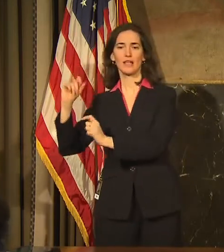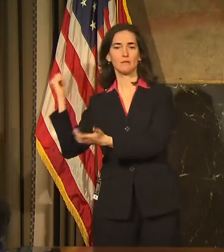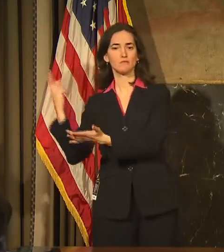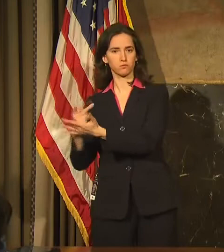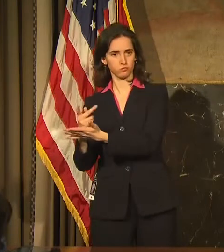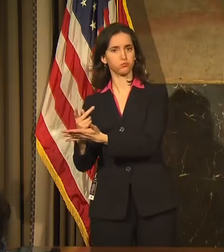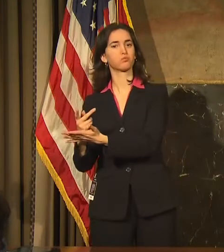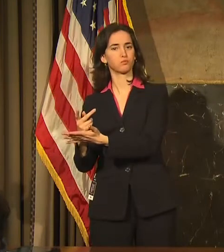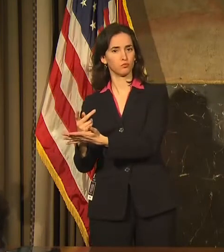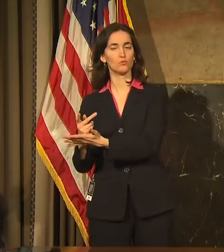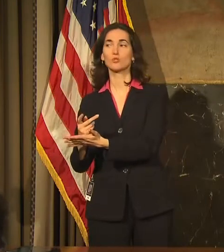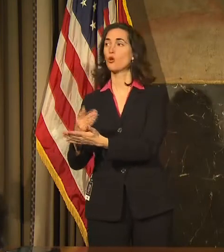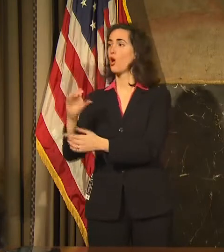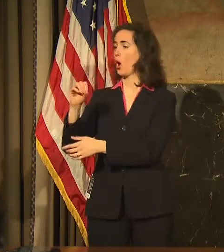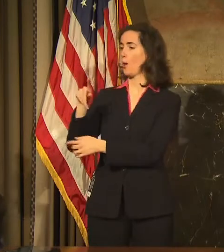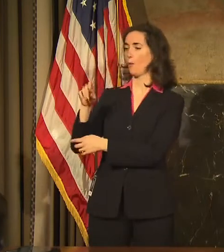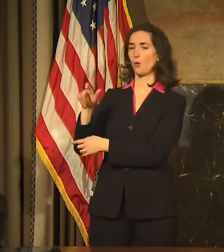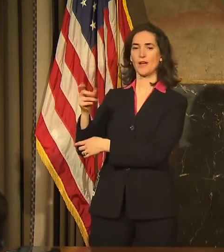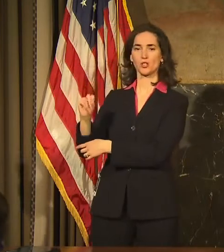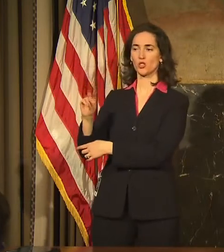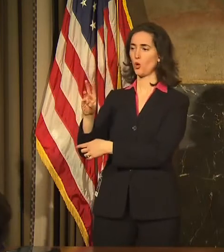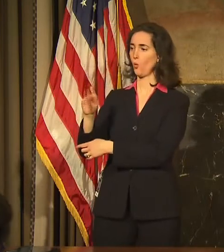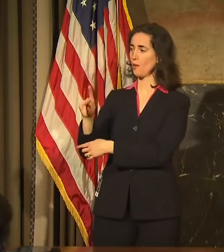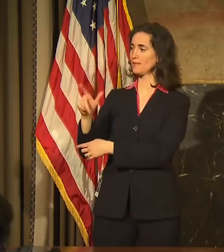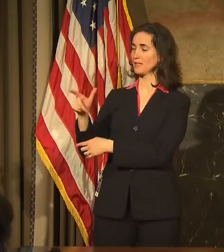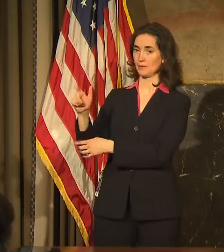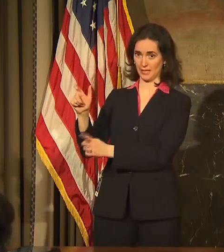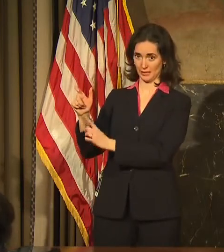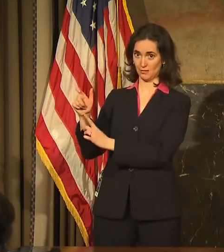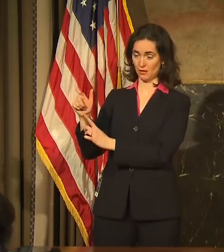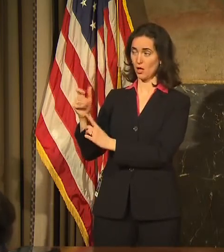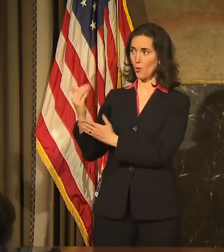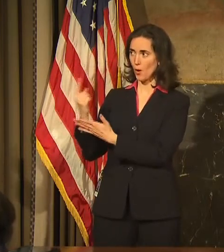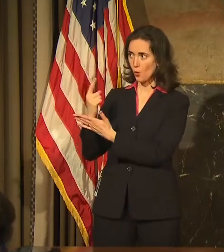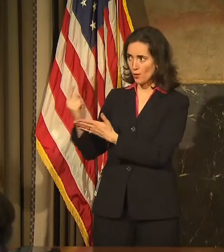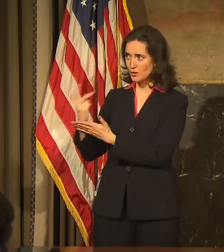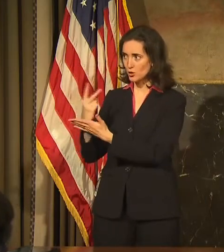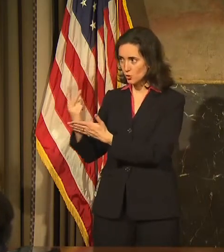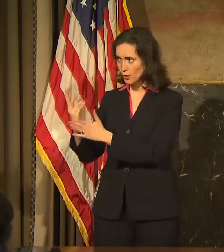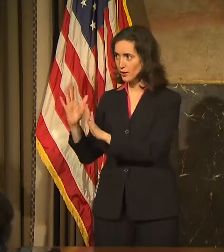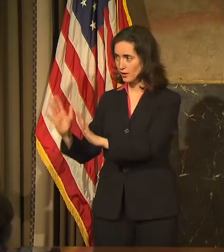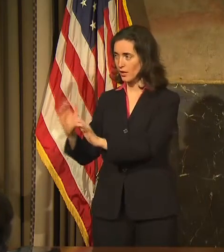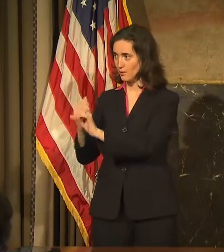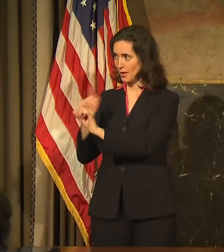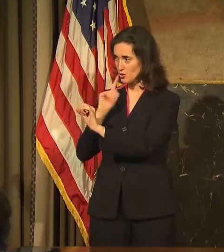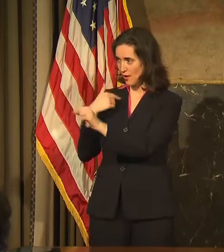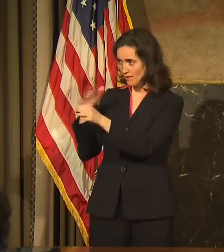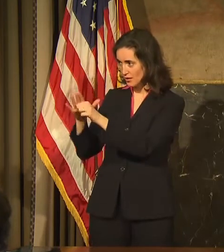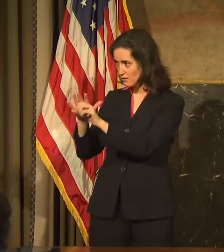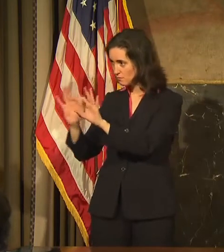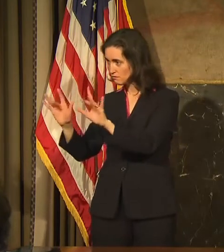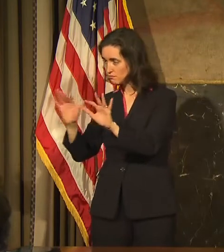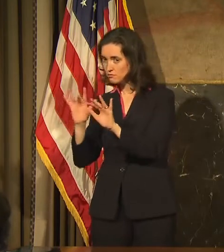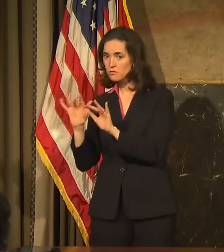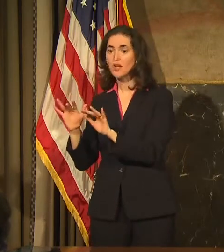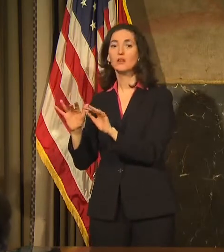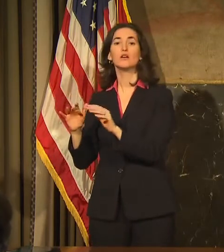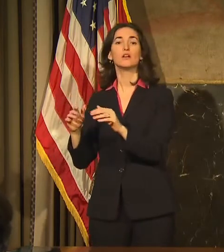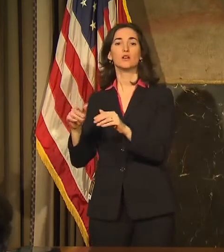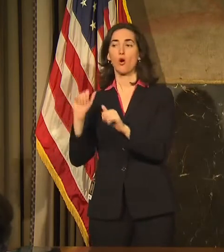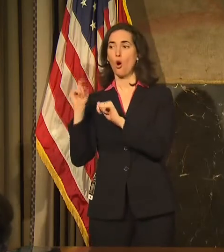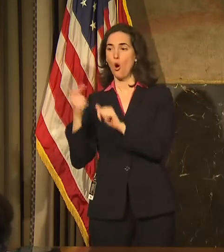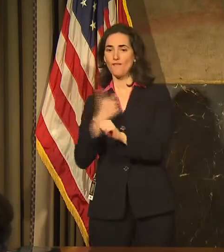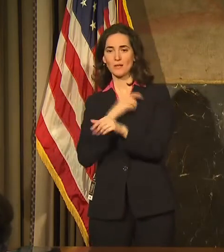And Operation Warp Speed waited a couple weeks just to make sure that they had enough of the low dead space syringes to make it possible for every vaccine